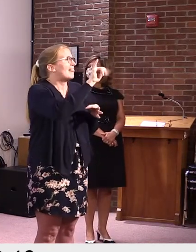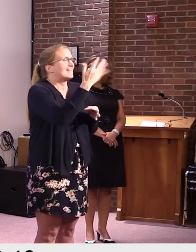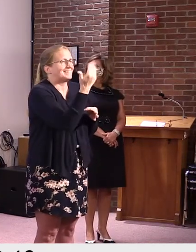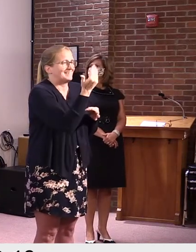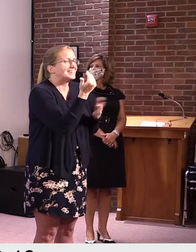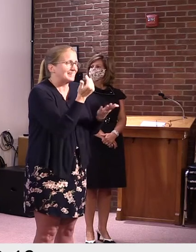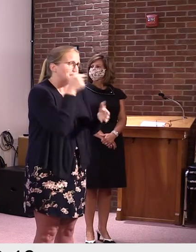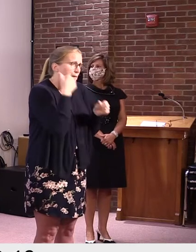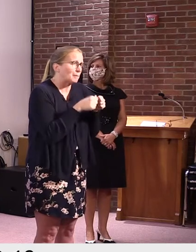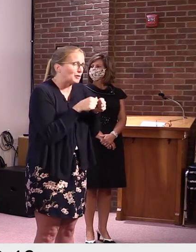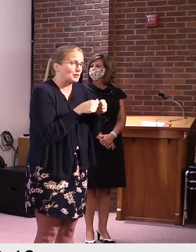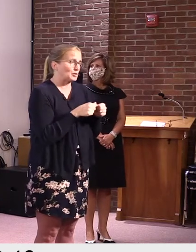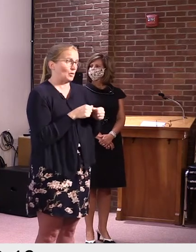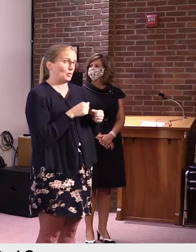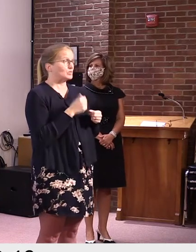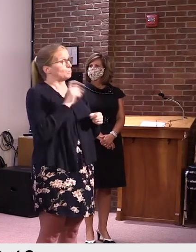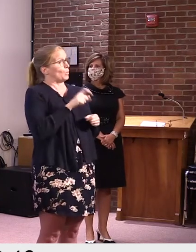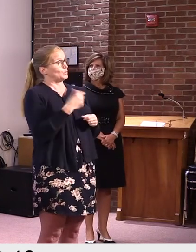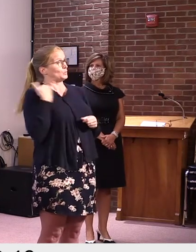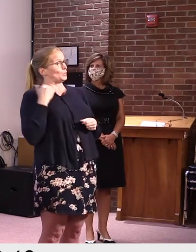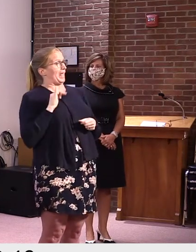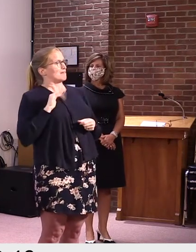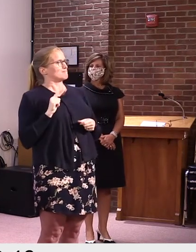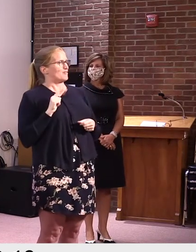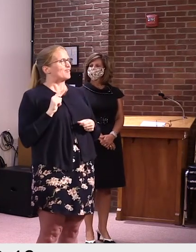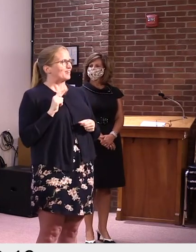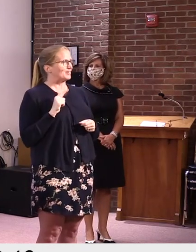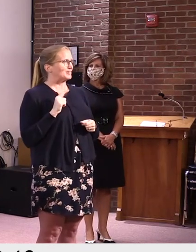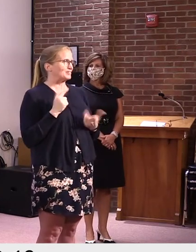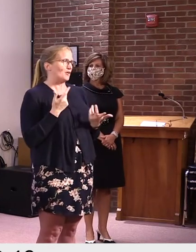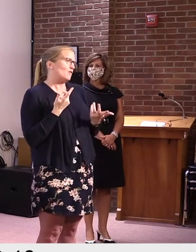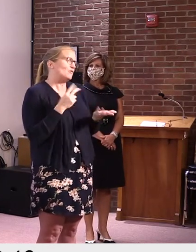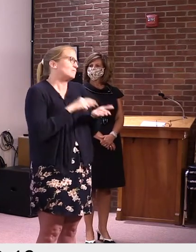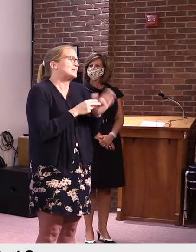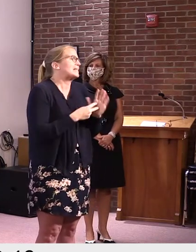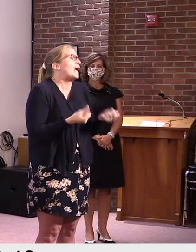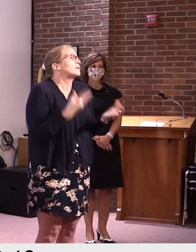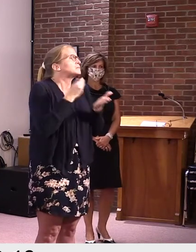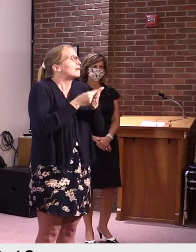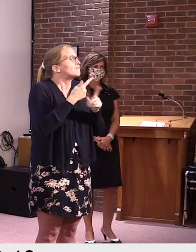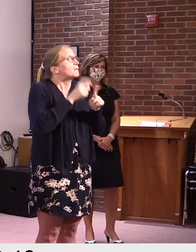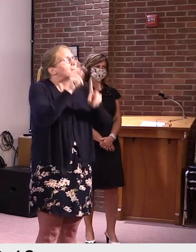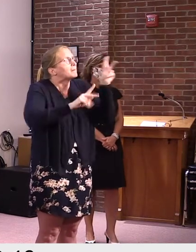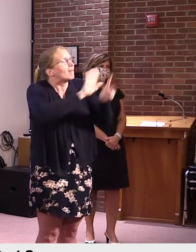coming in, even from the tax returns.